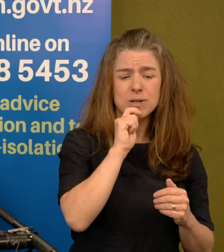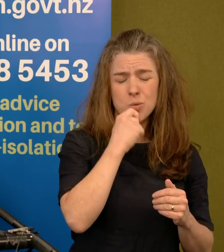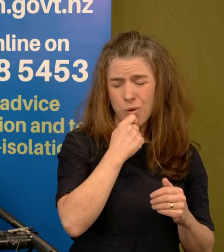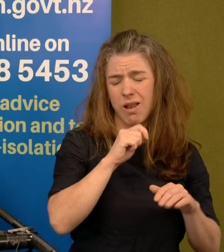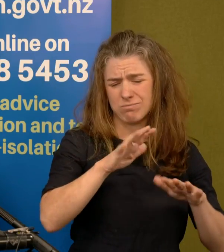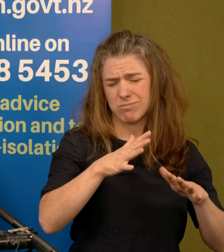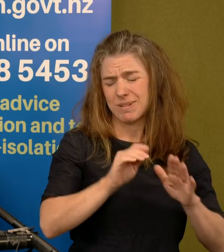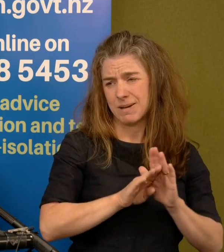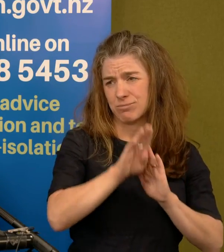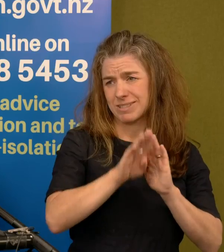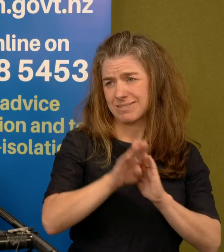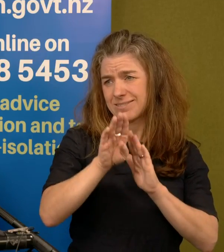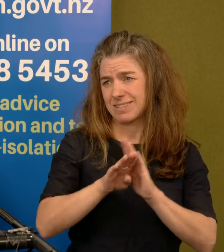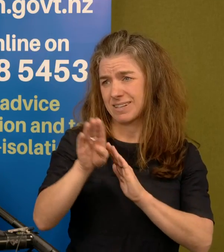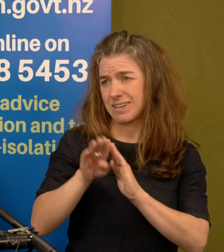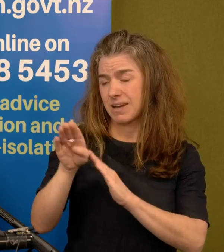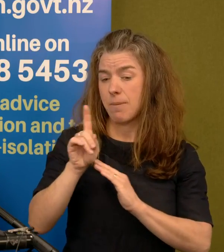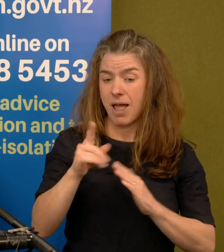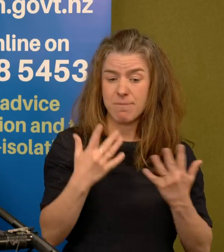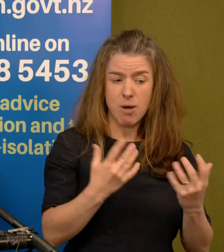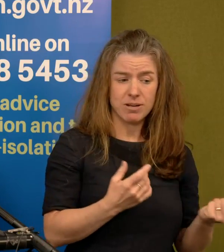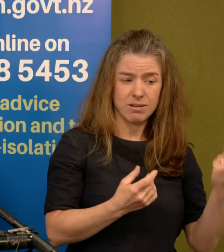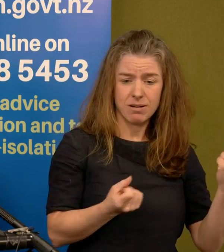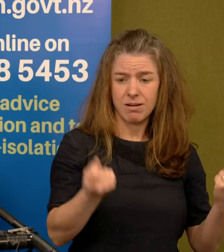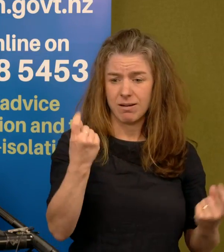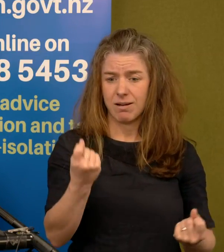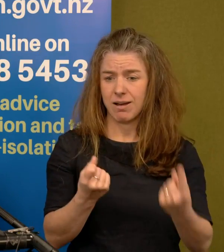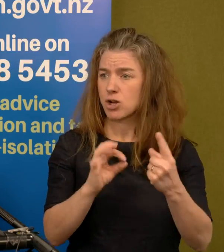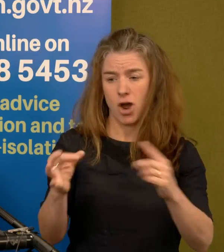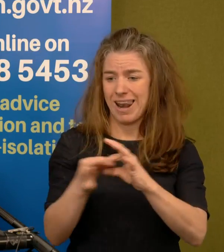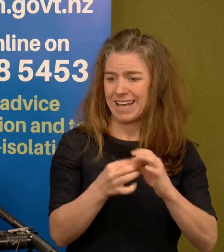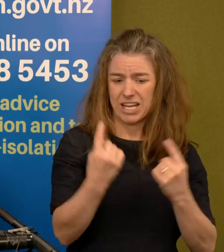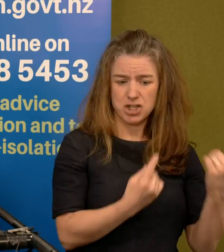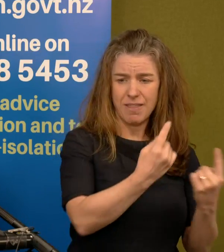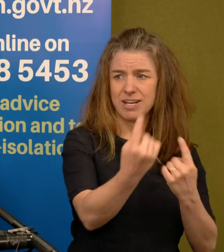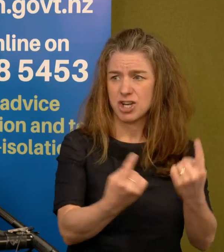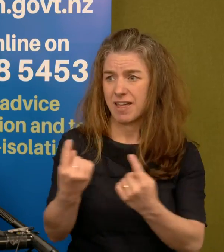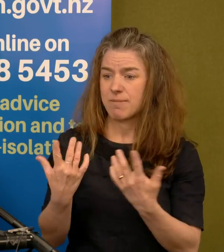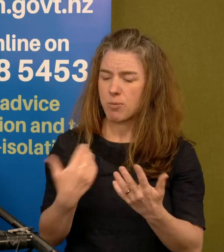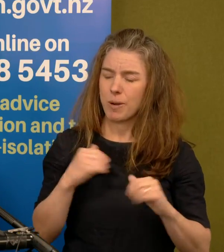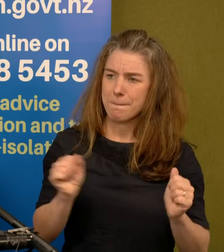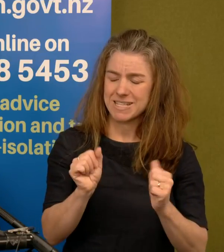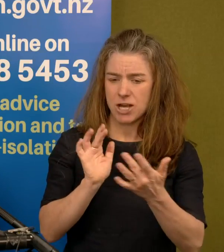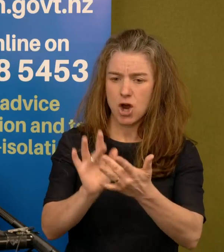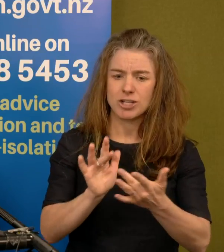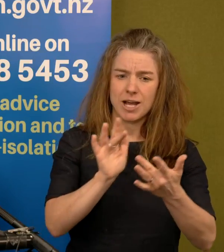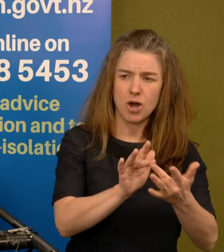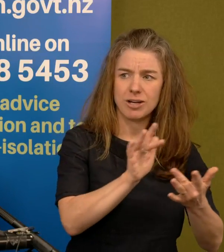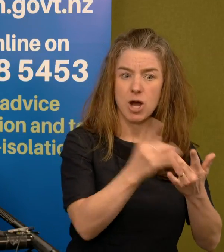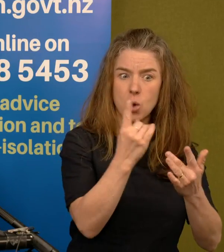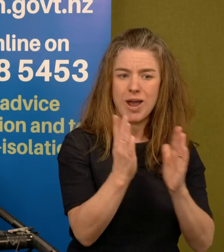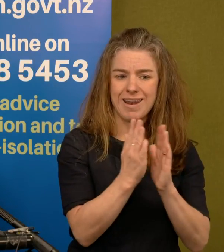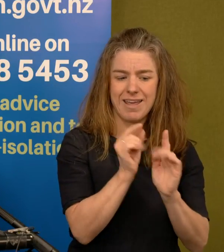moment we are getting sporadic, unlinked cases, and we are in the business of contact tracing and